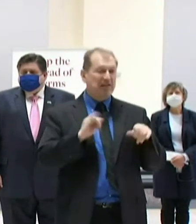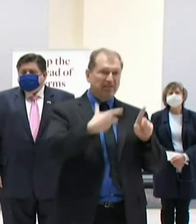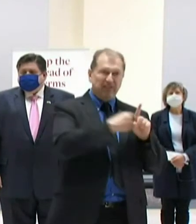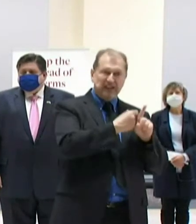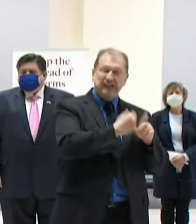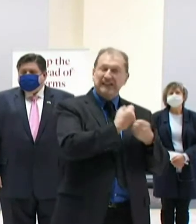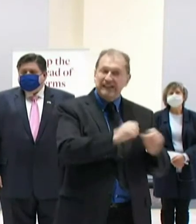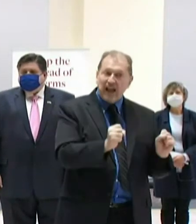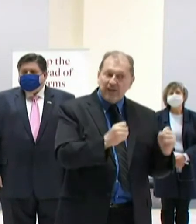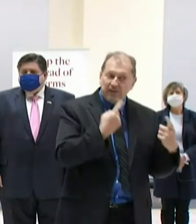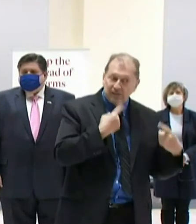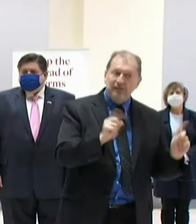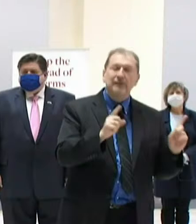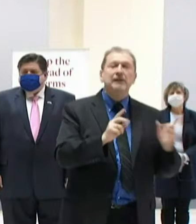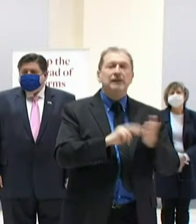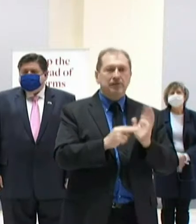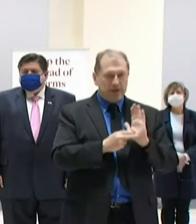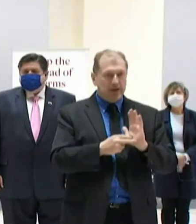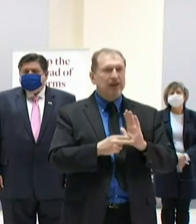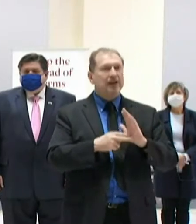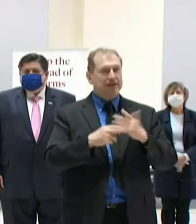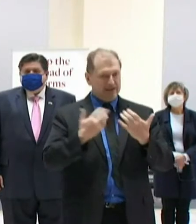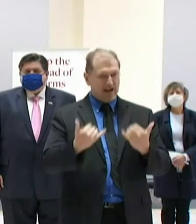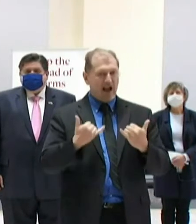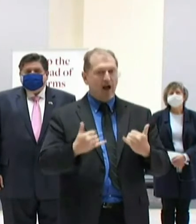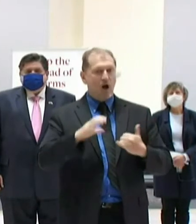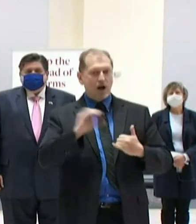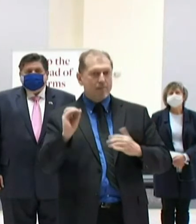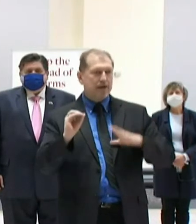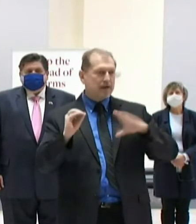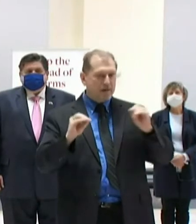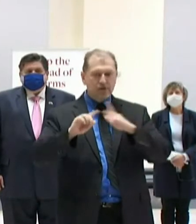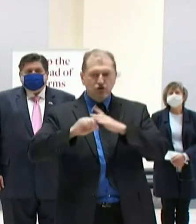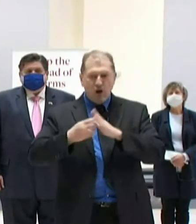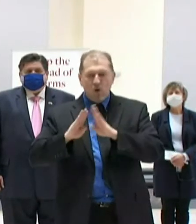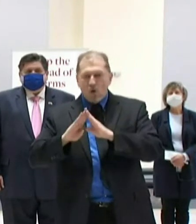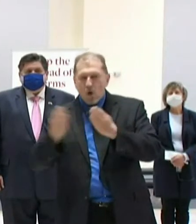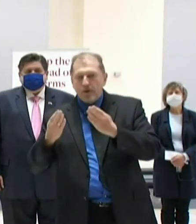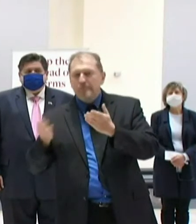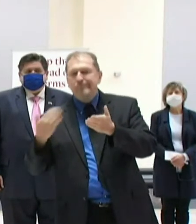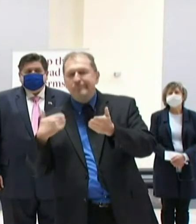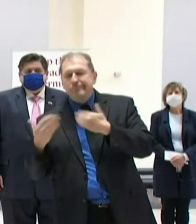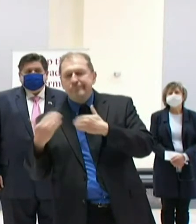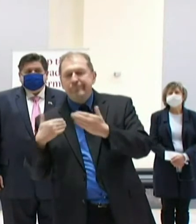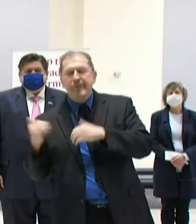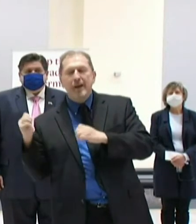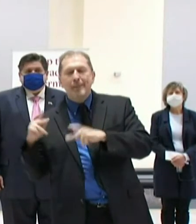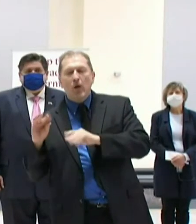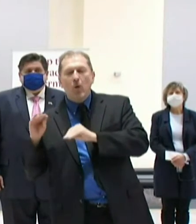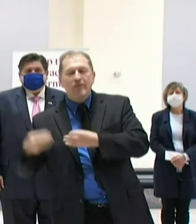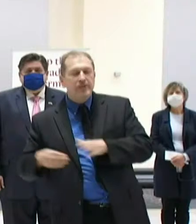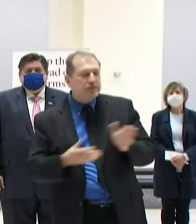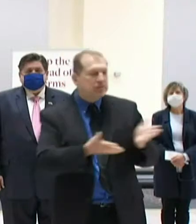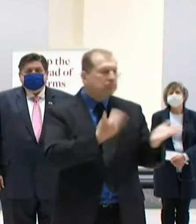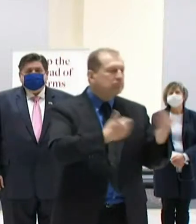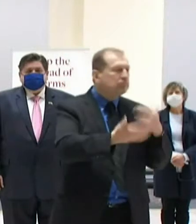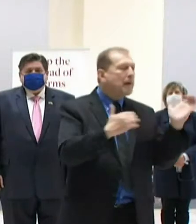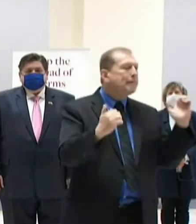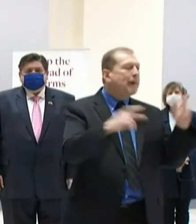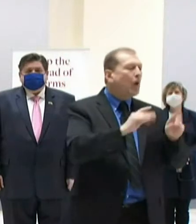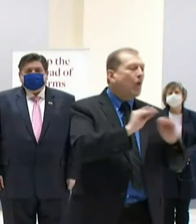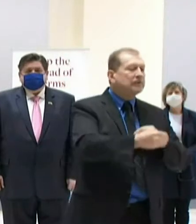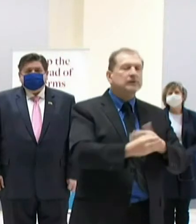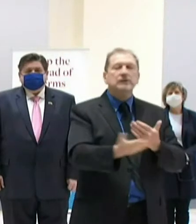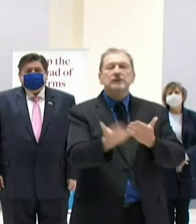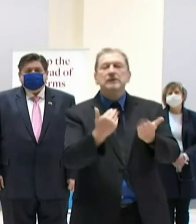effective, more and more employers are beginning to plan out or have already begun to welcome employees back into the